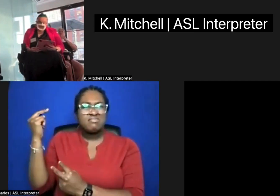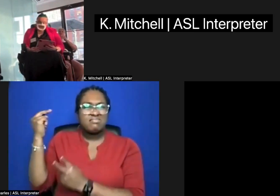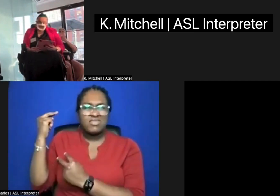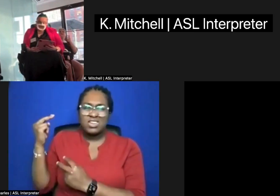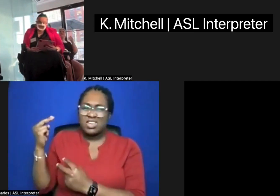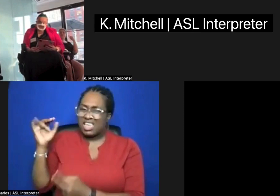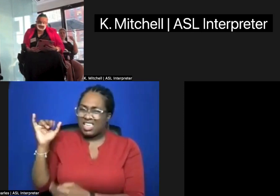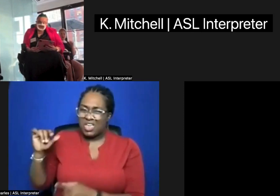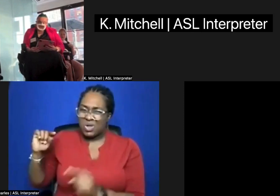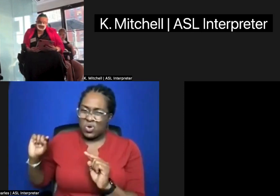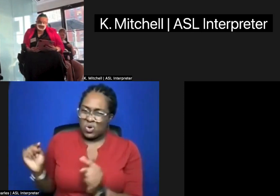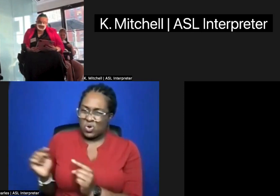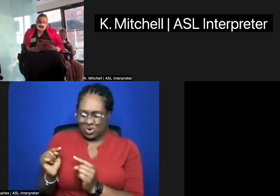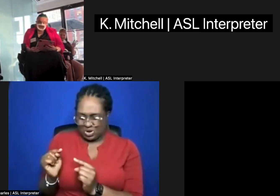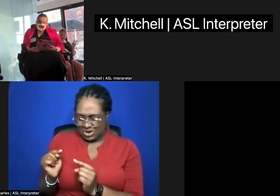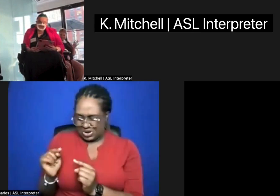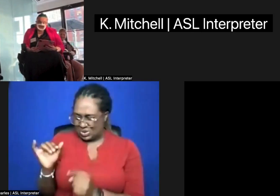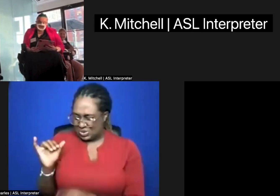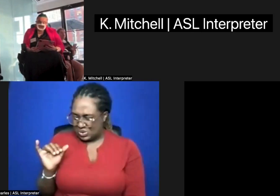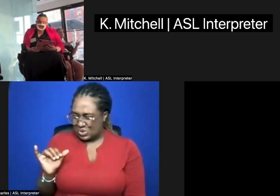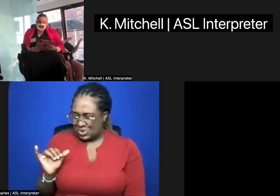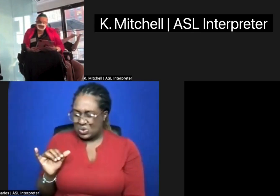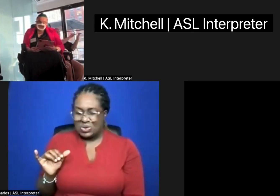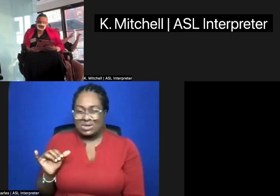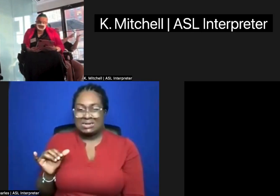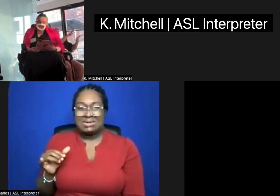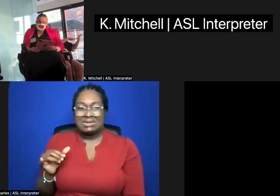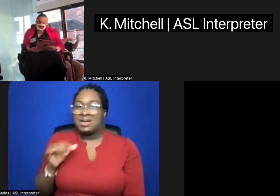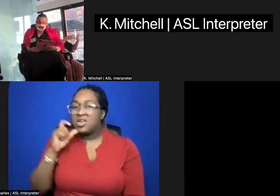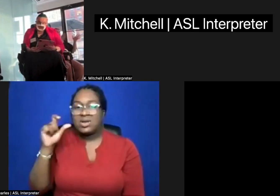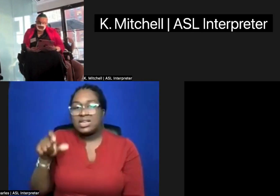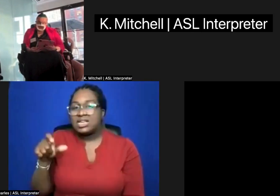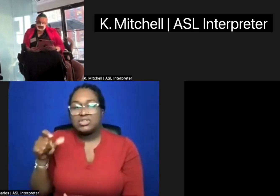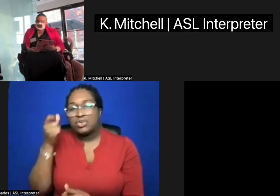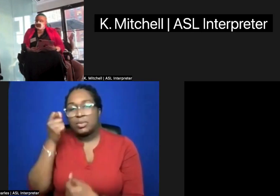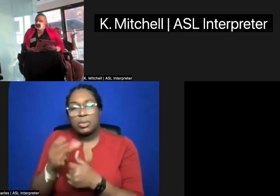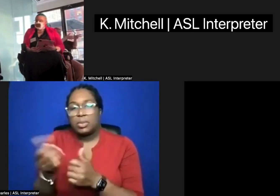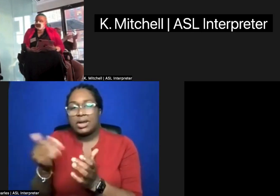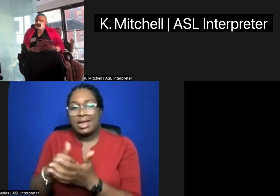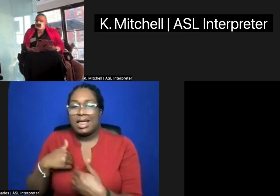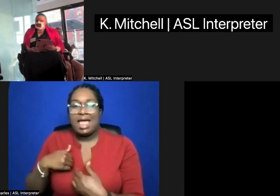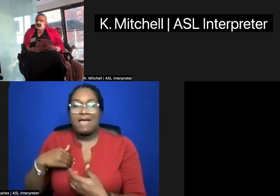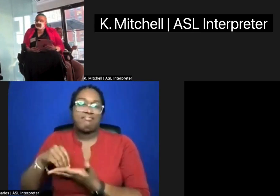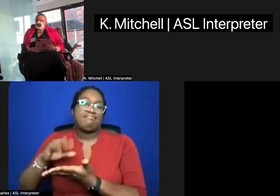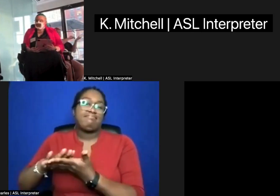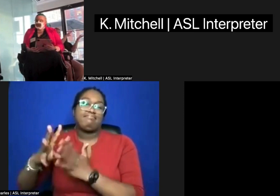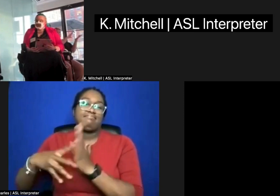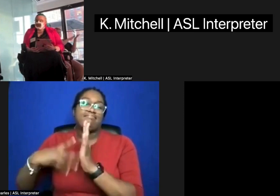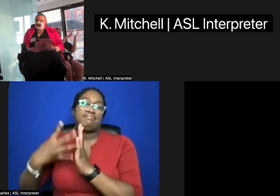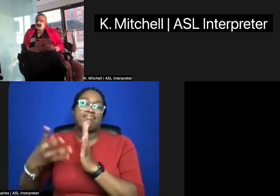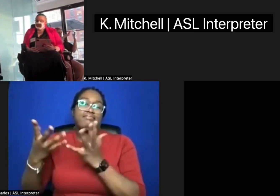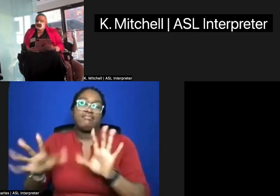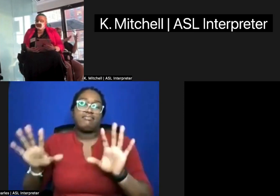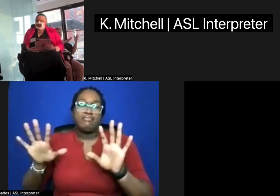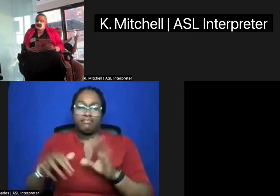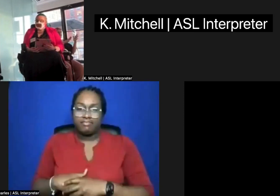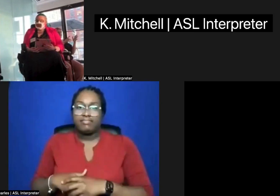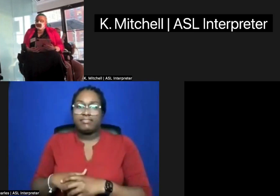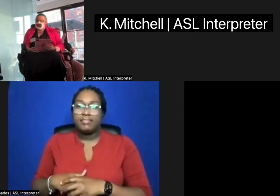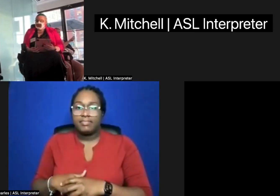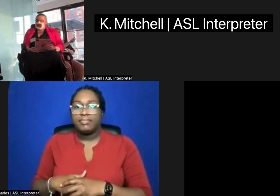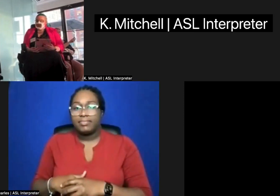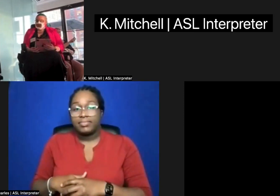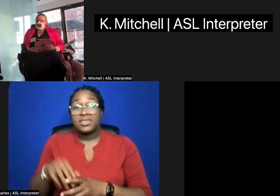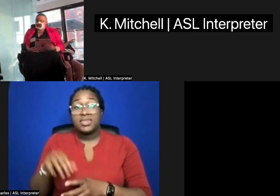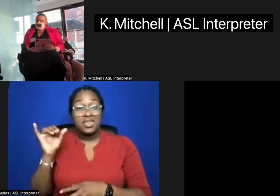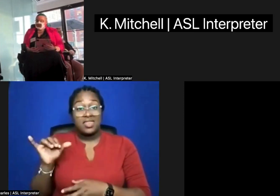traumatic, and they're on the spread, I don't need to, it's there. I already have a document. So, that saved me a lot